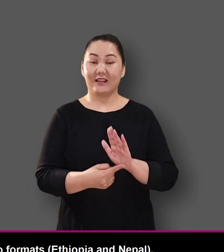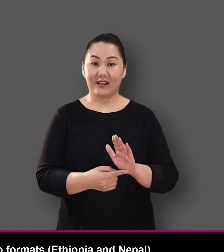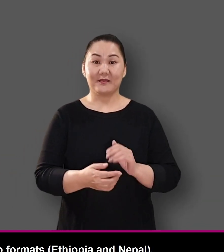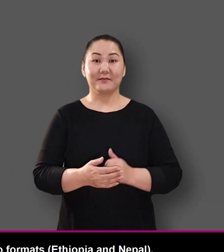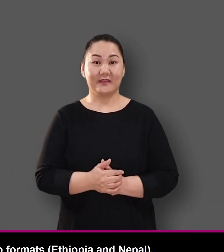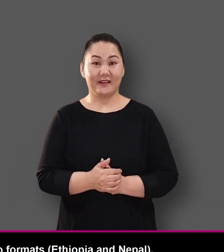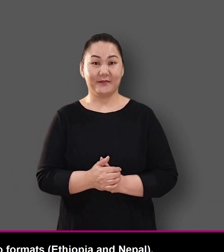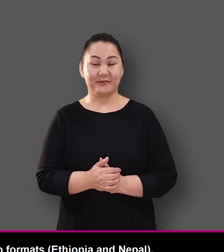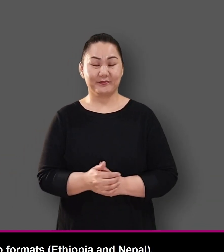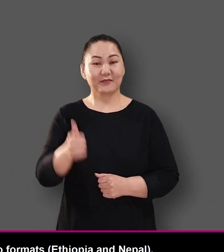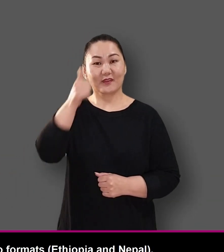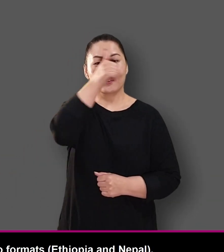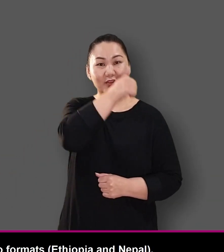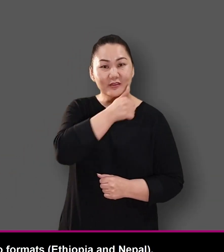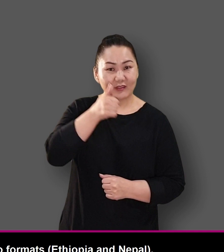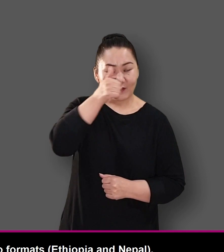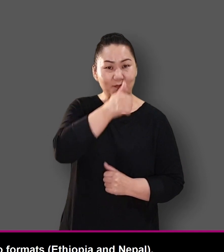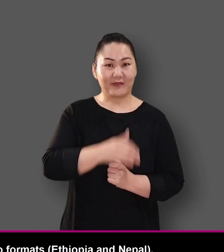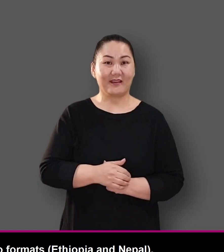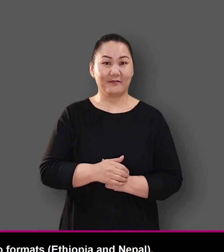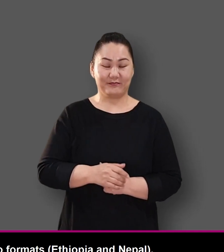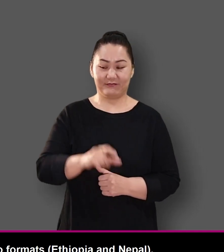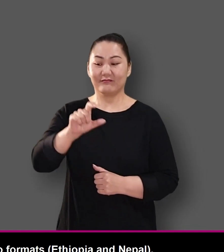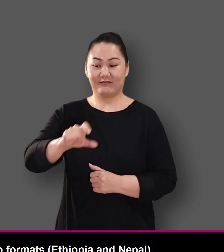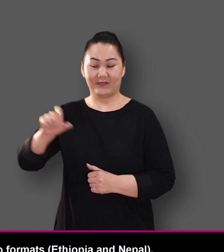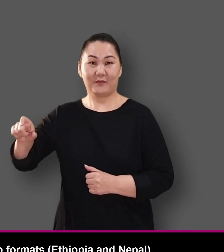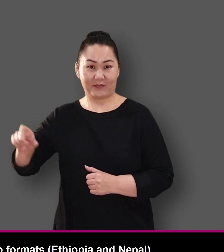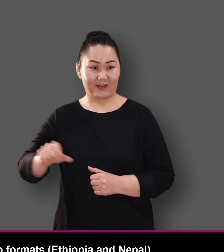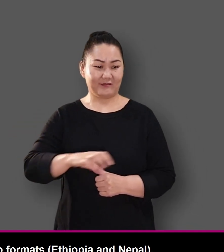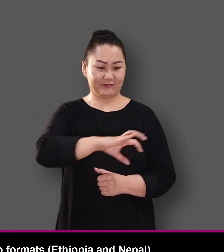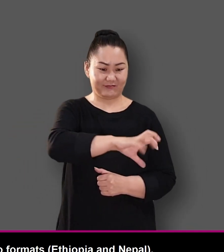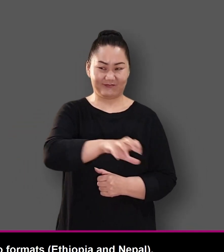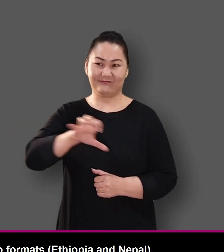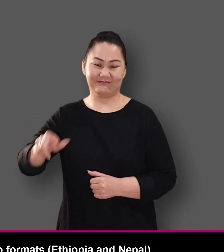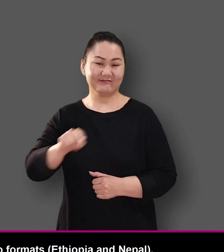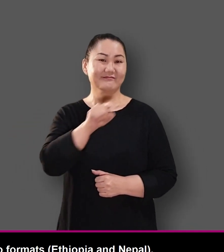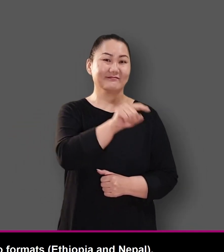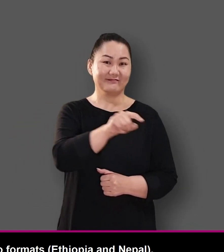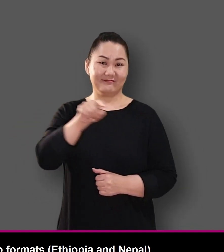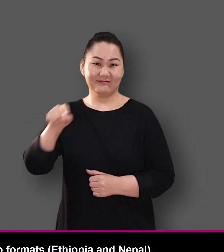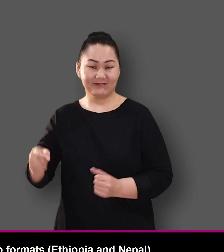For example, in Braille and audio formats, Ethiopia and Nepal.